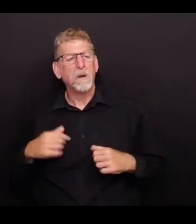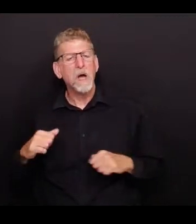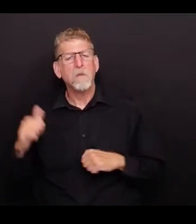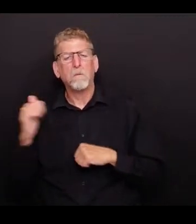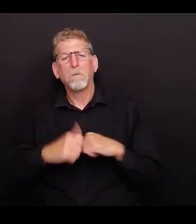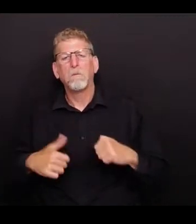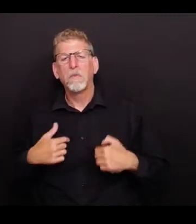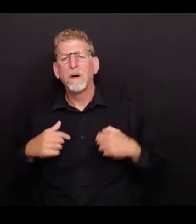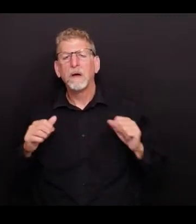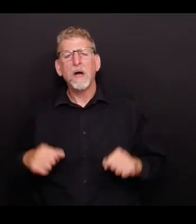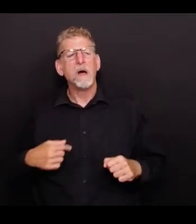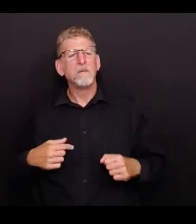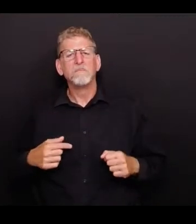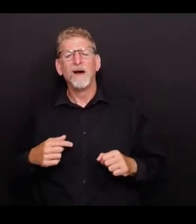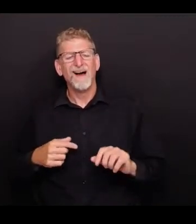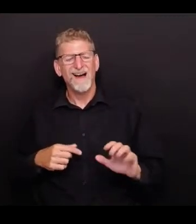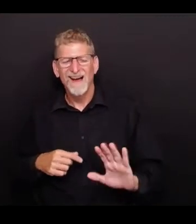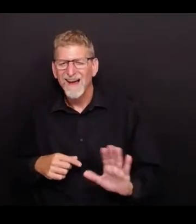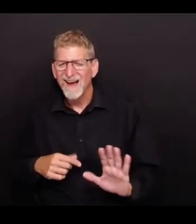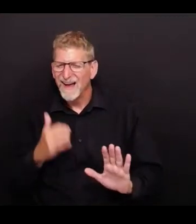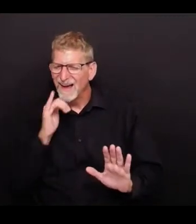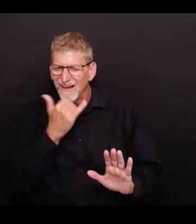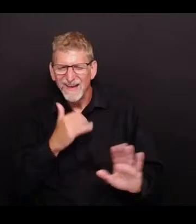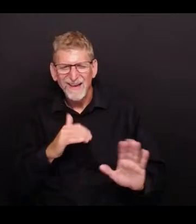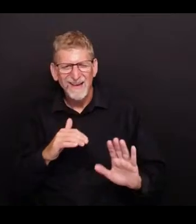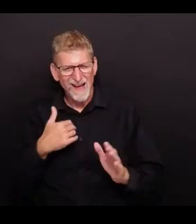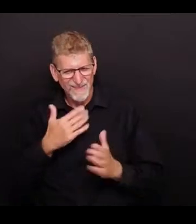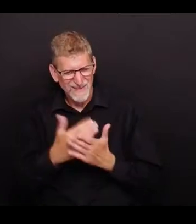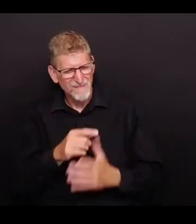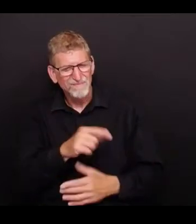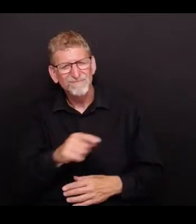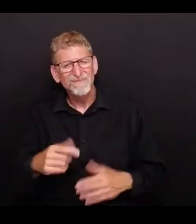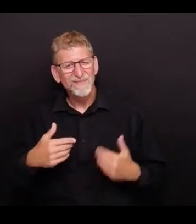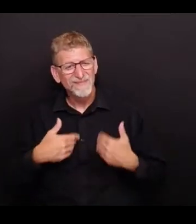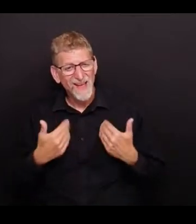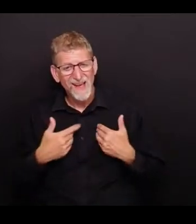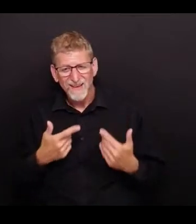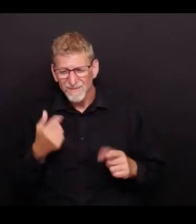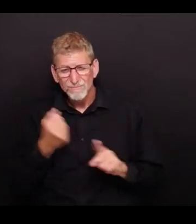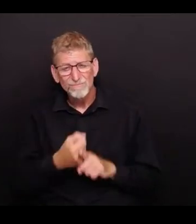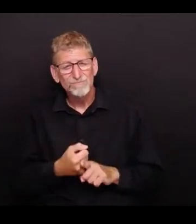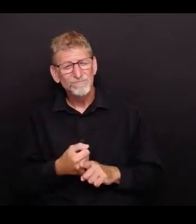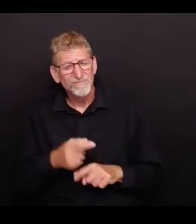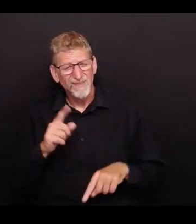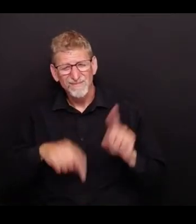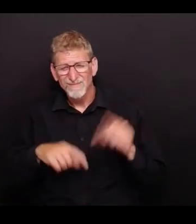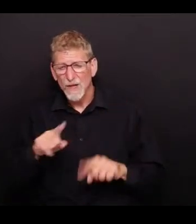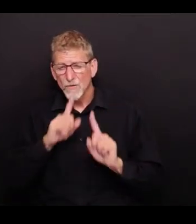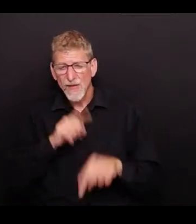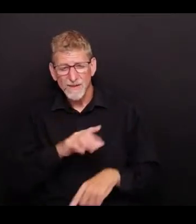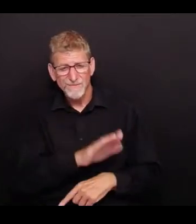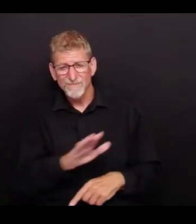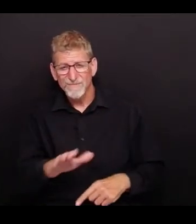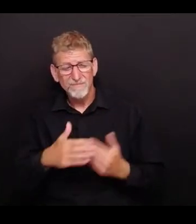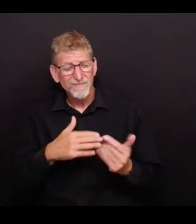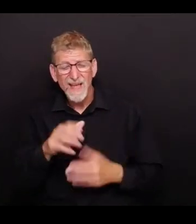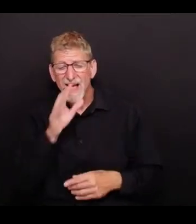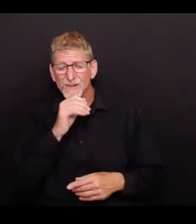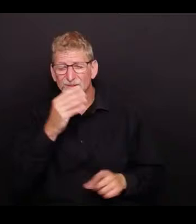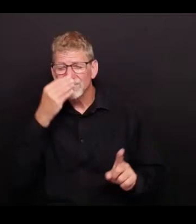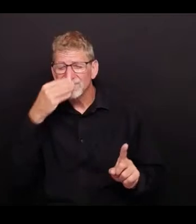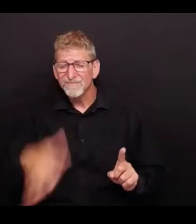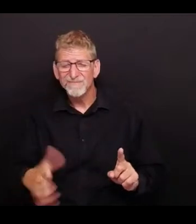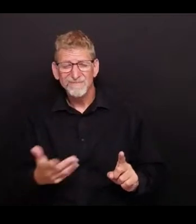which isn't necessarily accurate. We've seen cases in all age groups, and